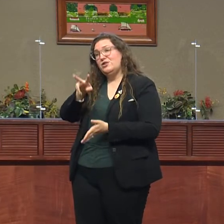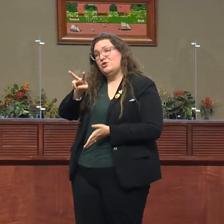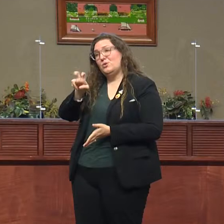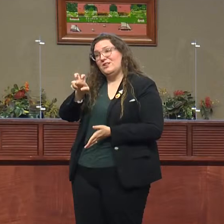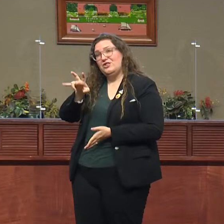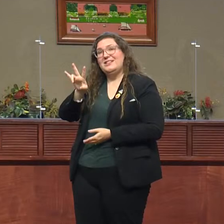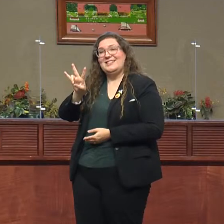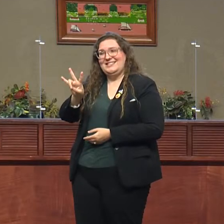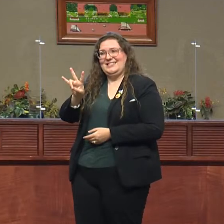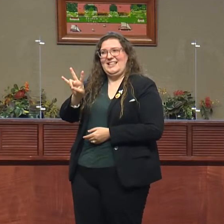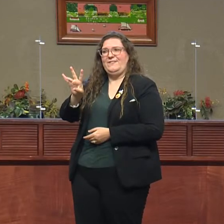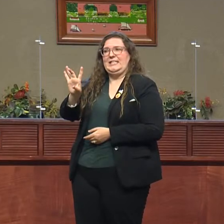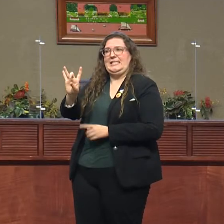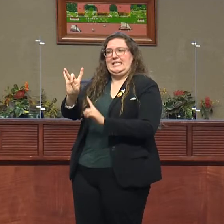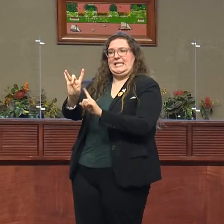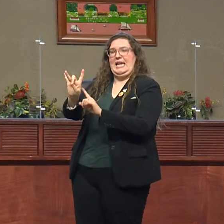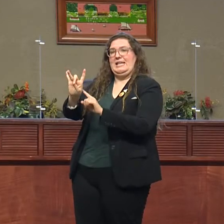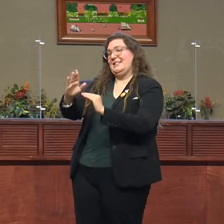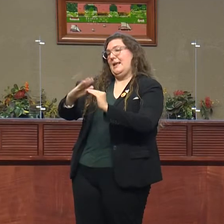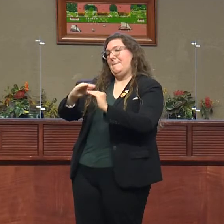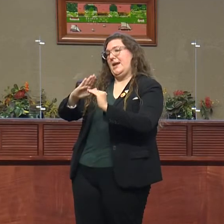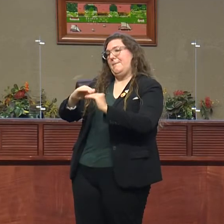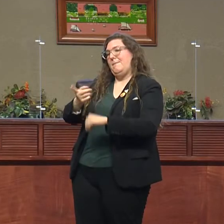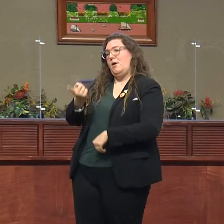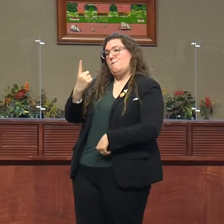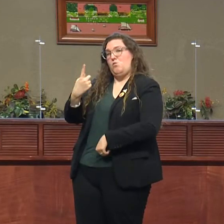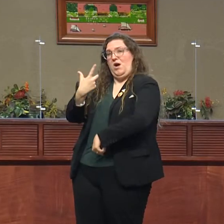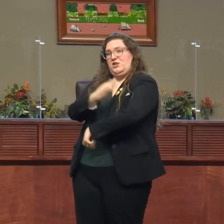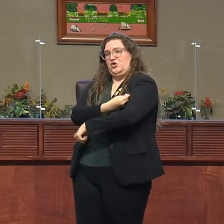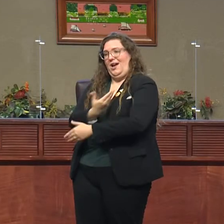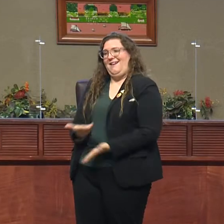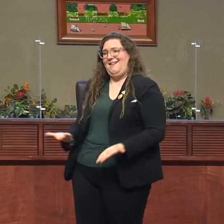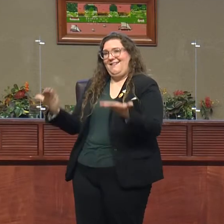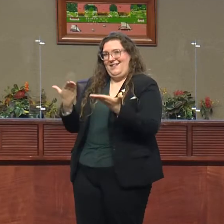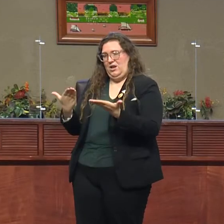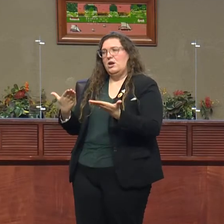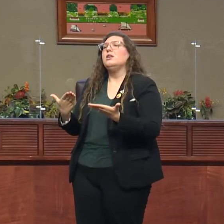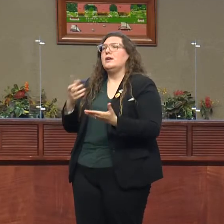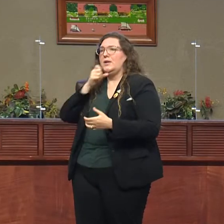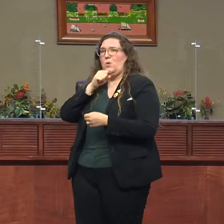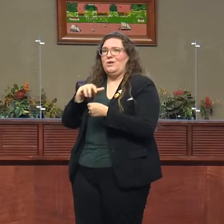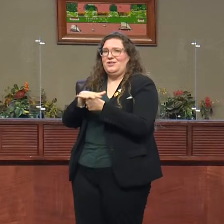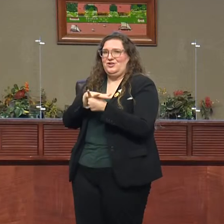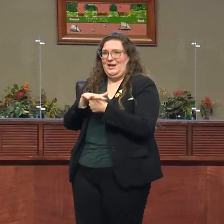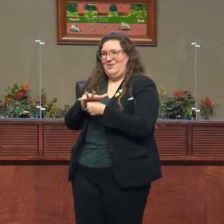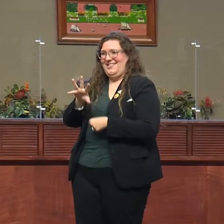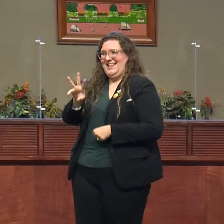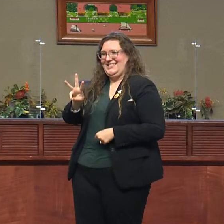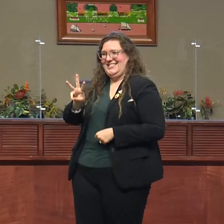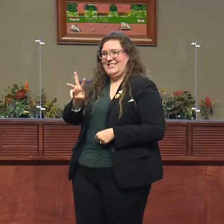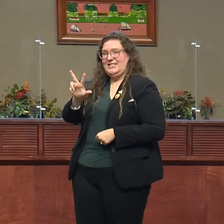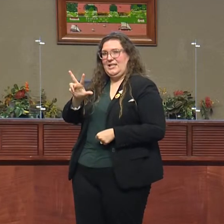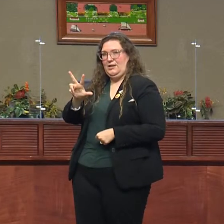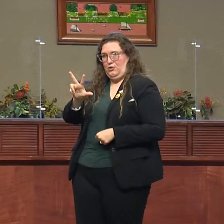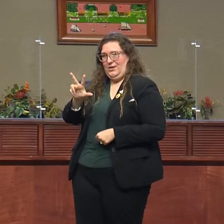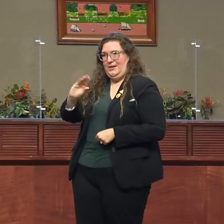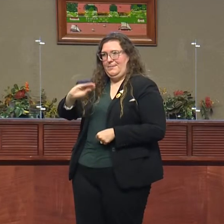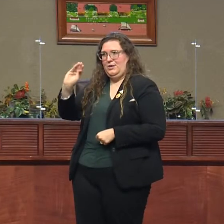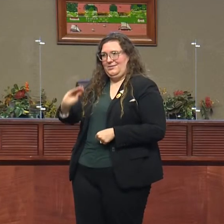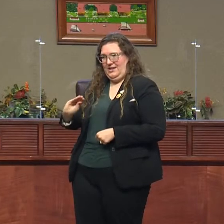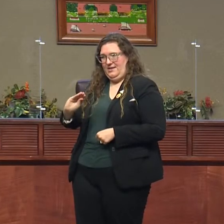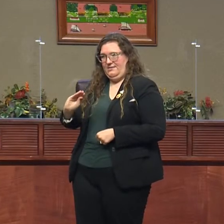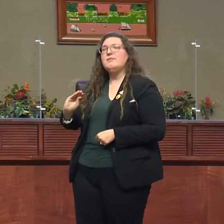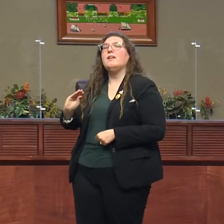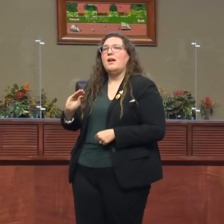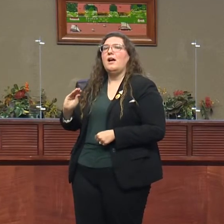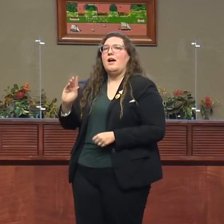143,278, and that is 63.3% of our population. With that, any question that you may have, I would be more than willing